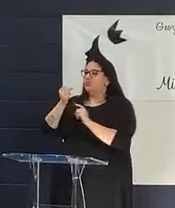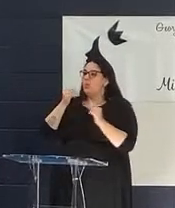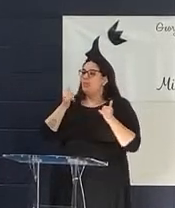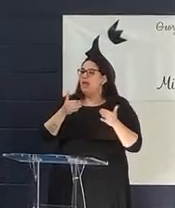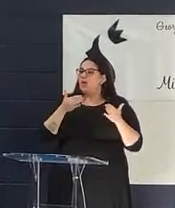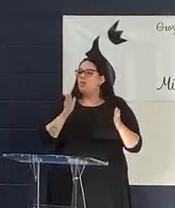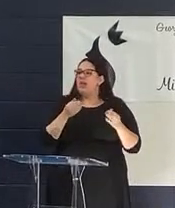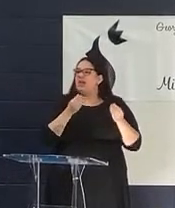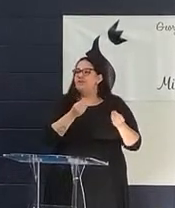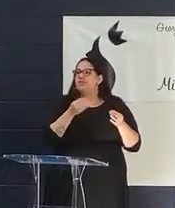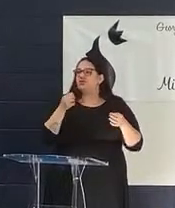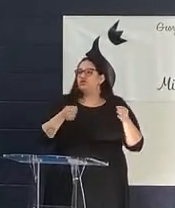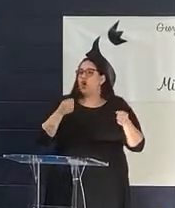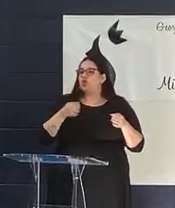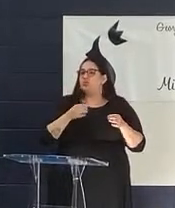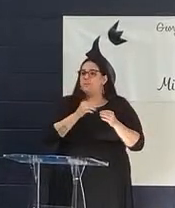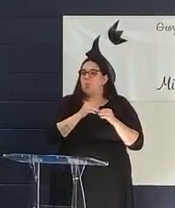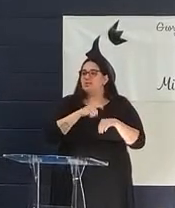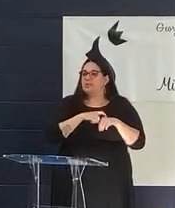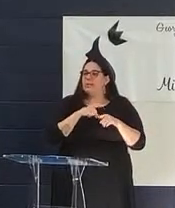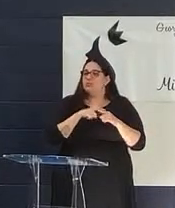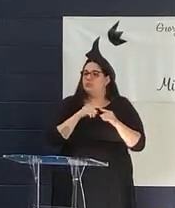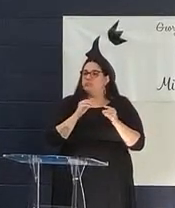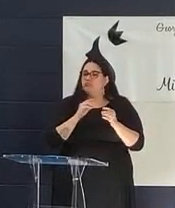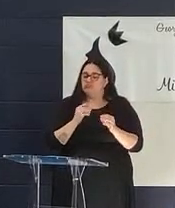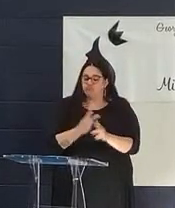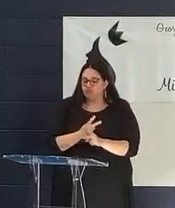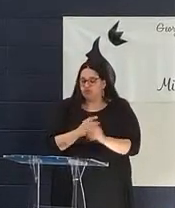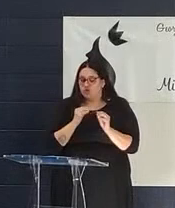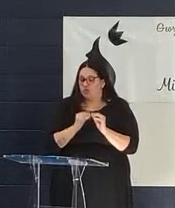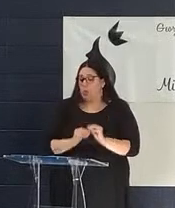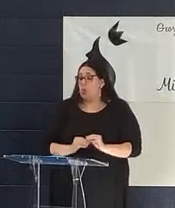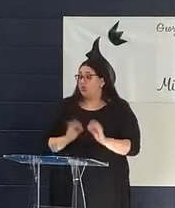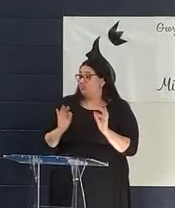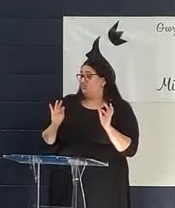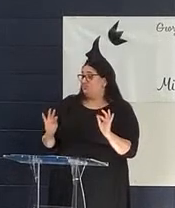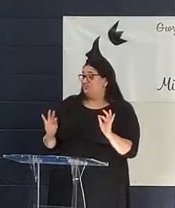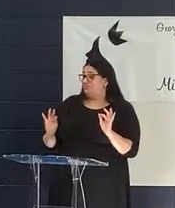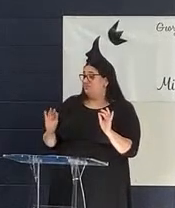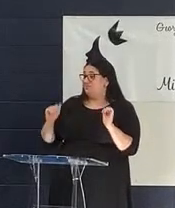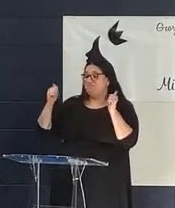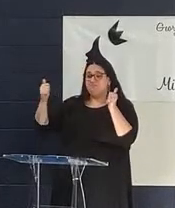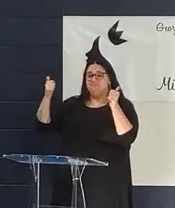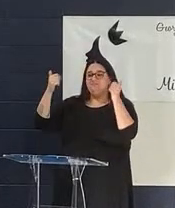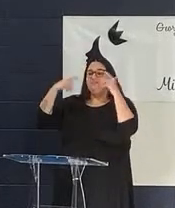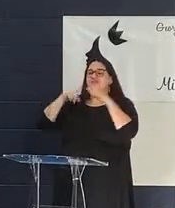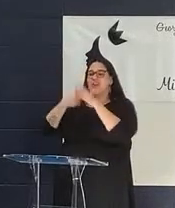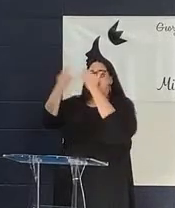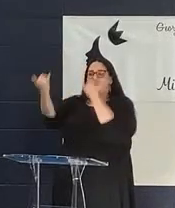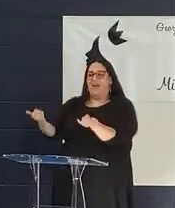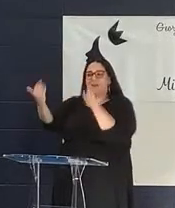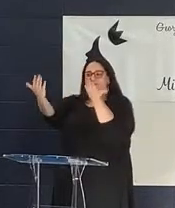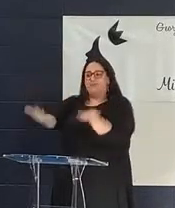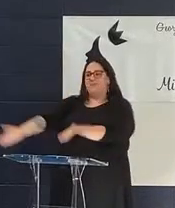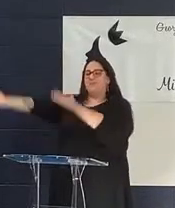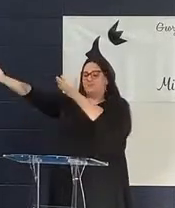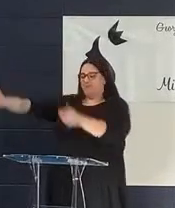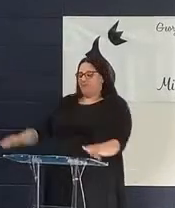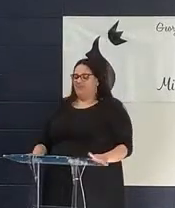hallway here. We're going to give the judges about 10 minutes to finish their scoring and get some numbers together. So we'll start that